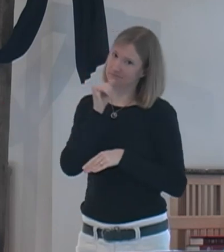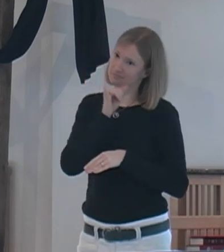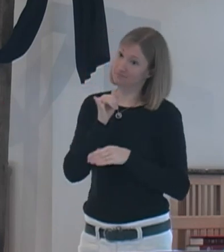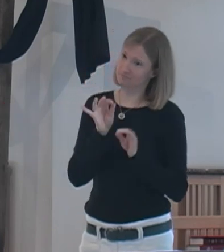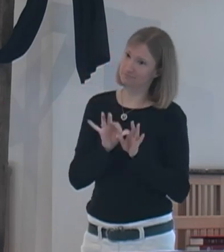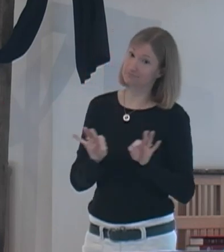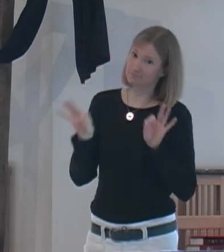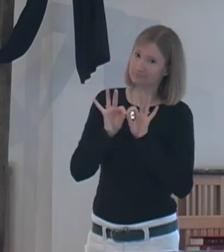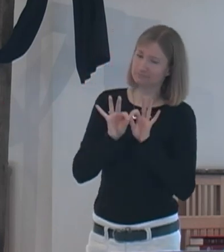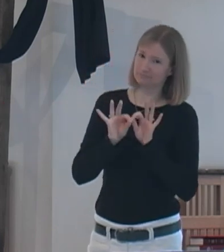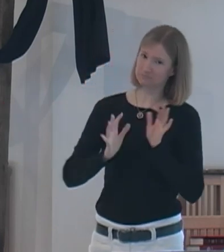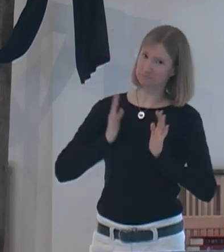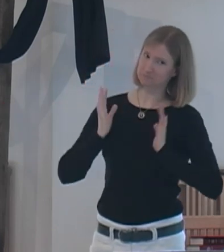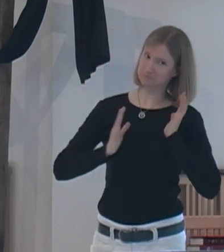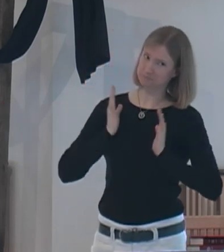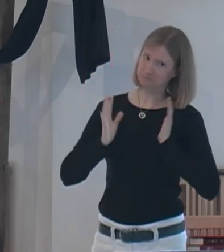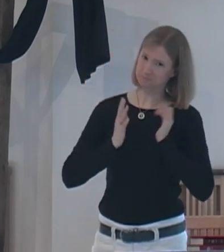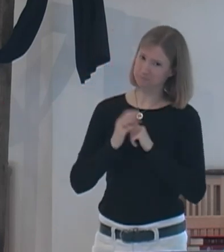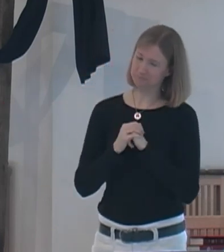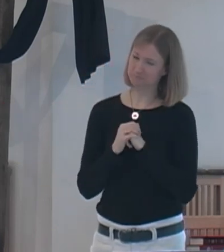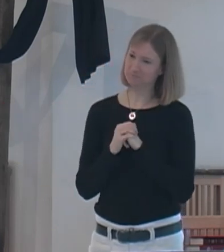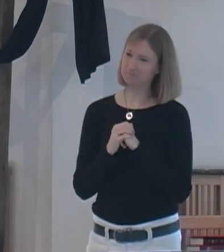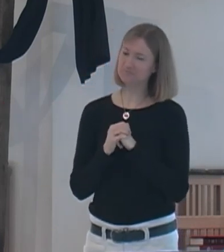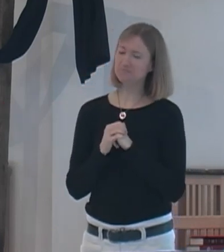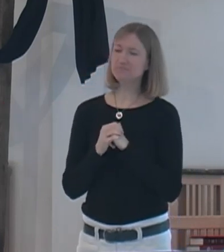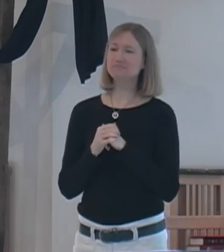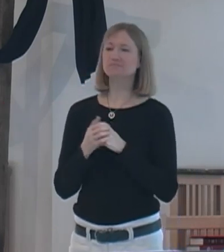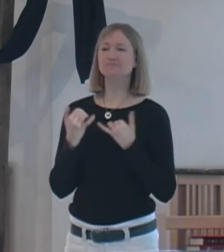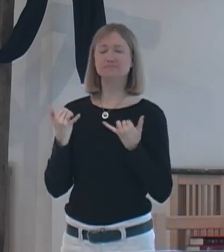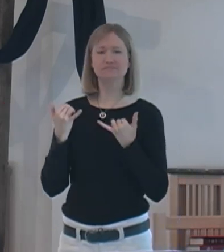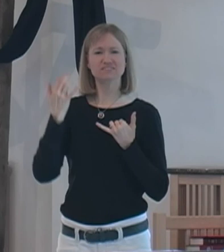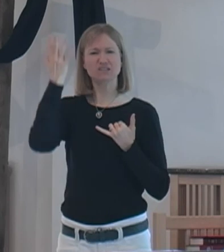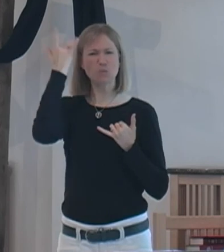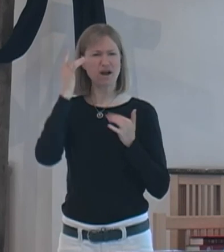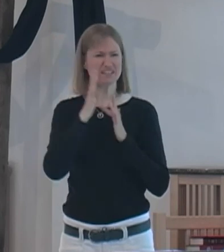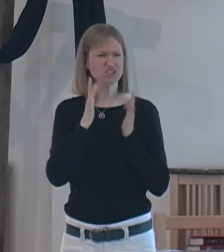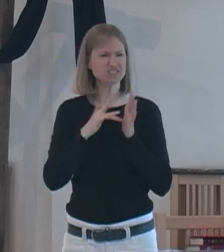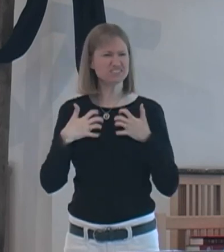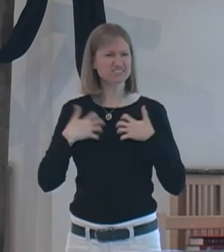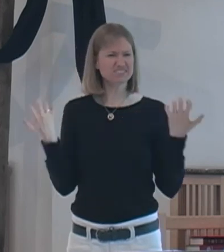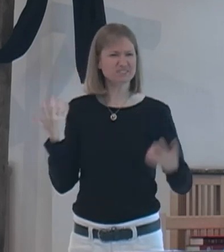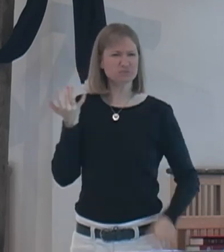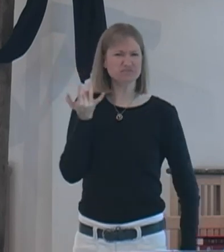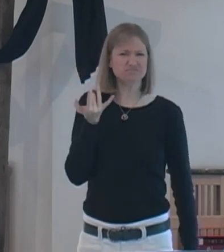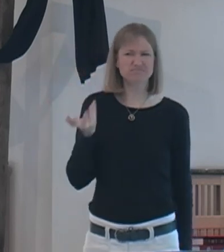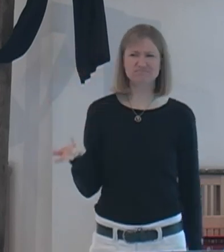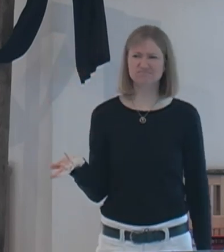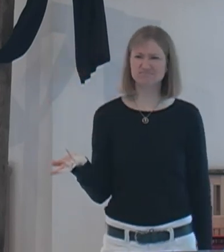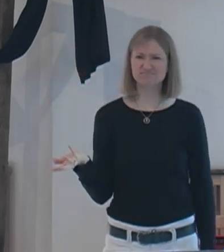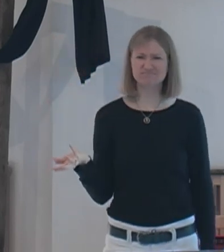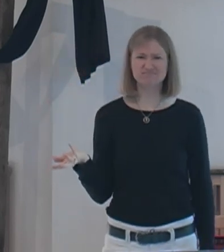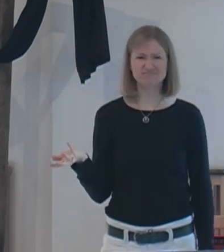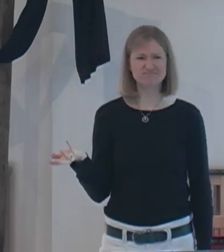Now, what do you suppose it was that made Jesus upset about this whole